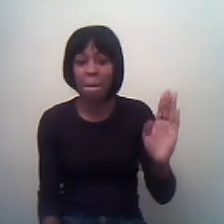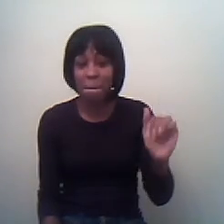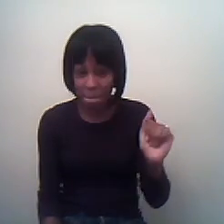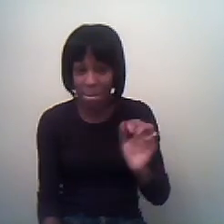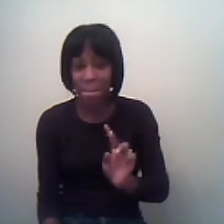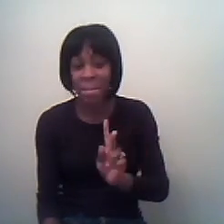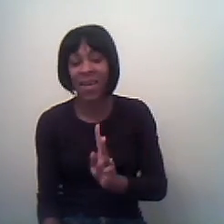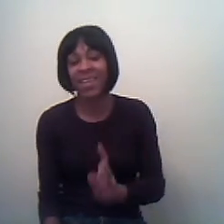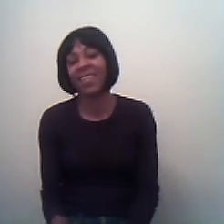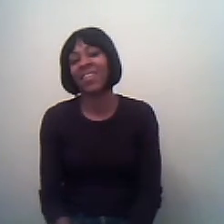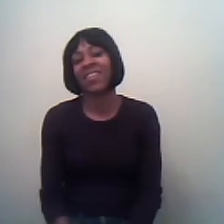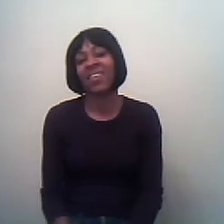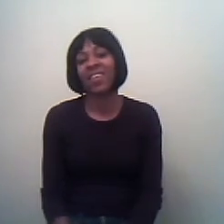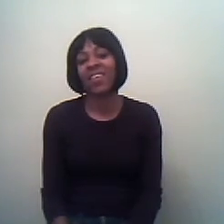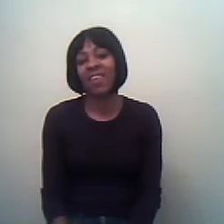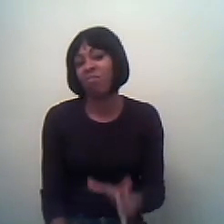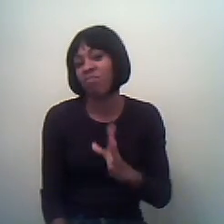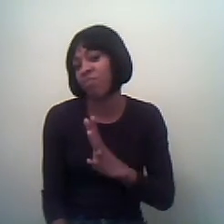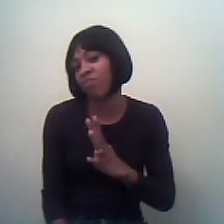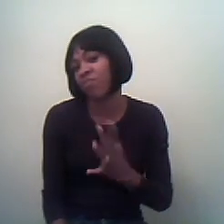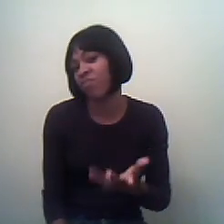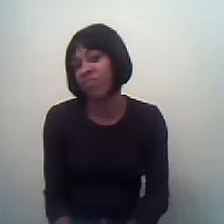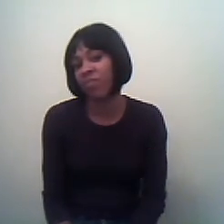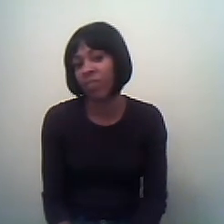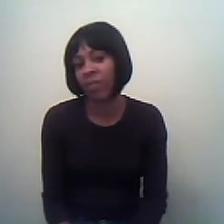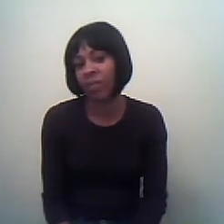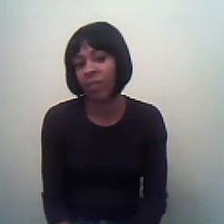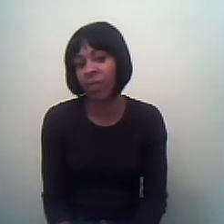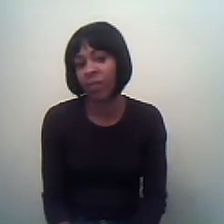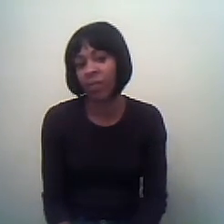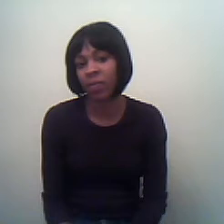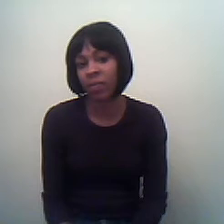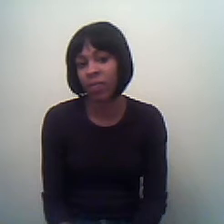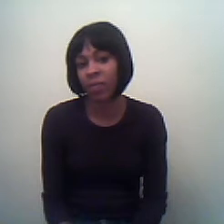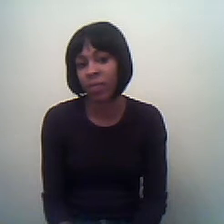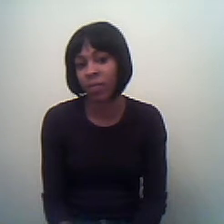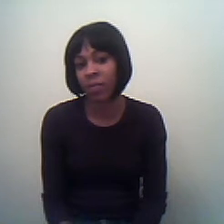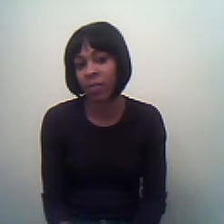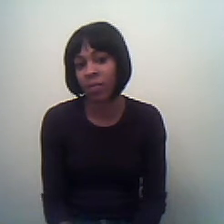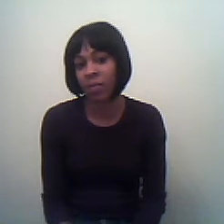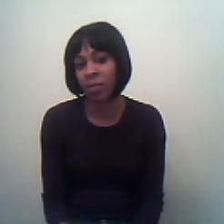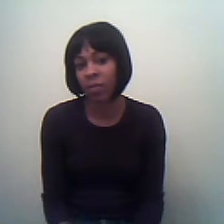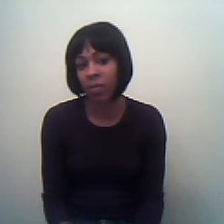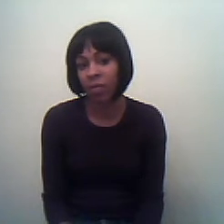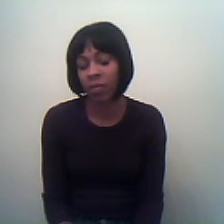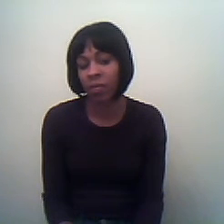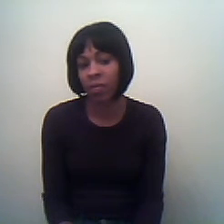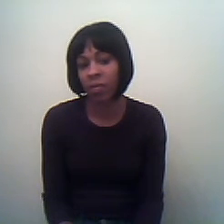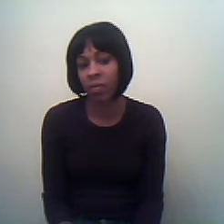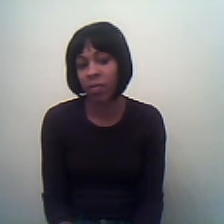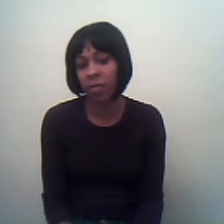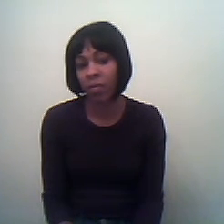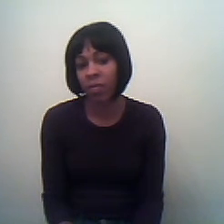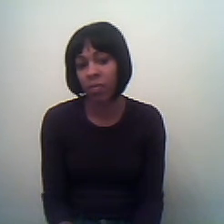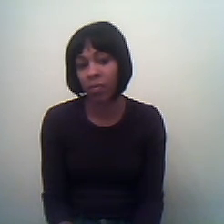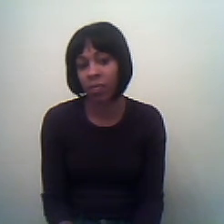So I'll put the sails all the way out, gather as much wind as I can, and float effortlessly back to San